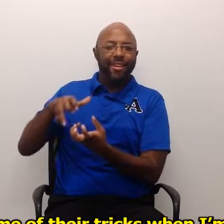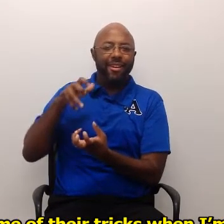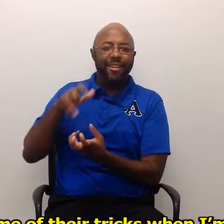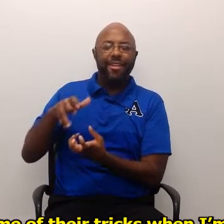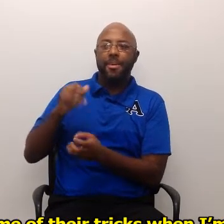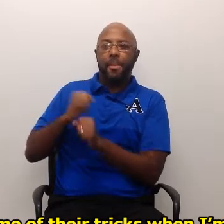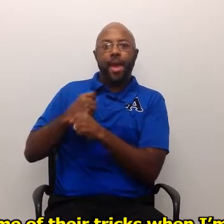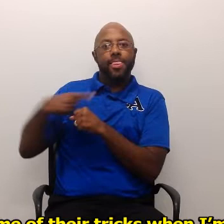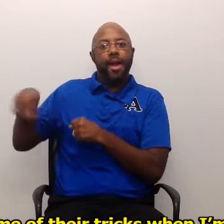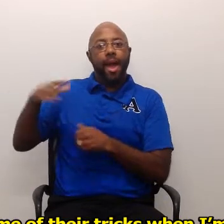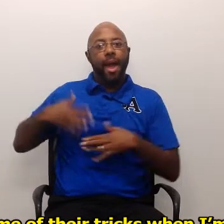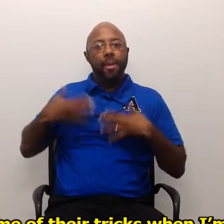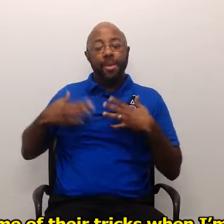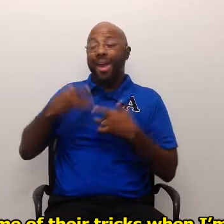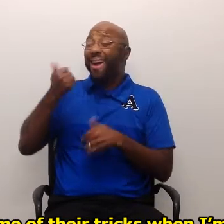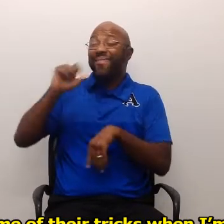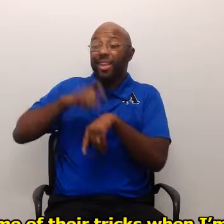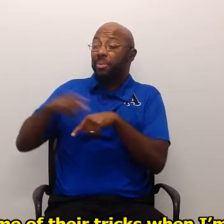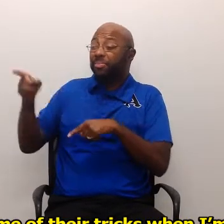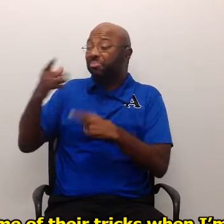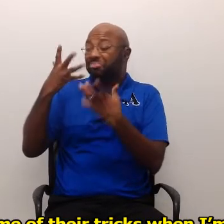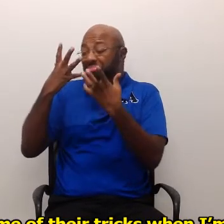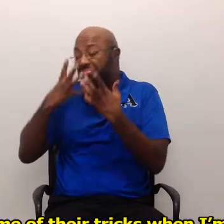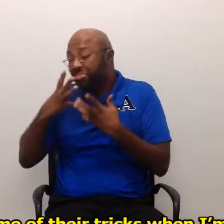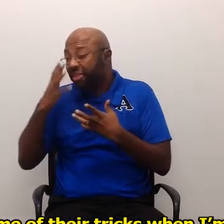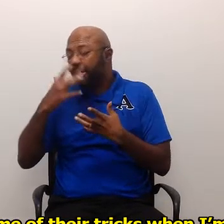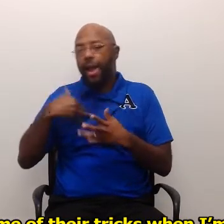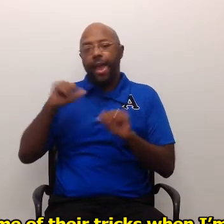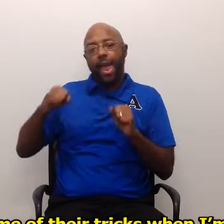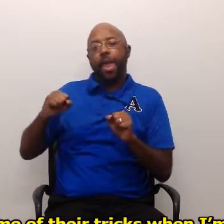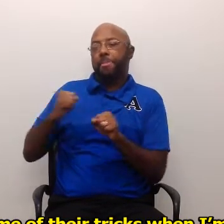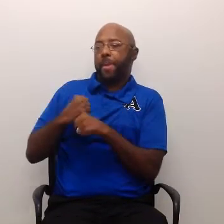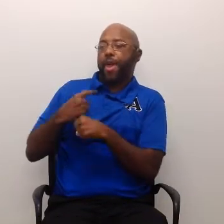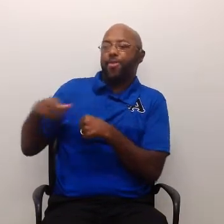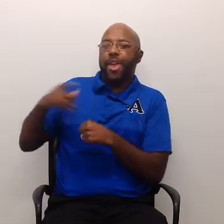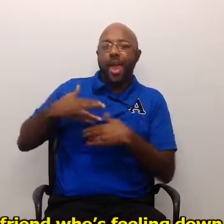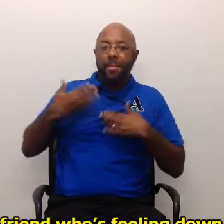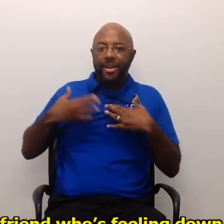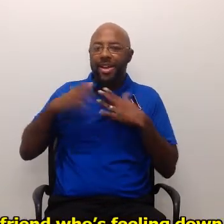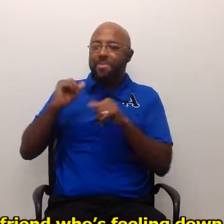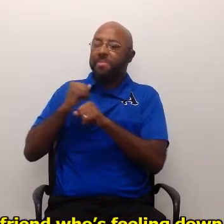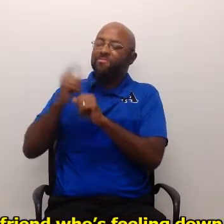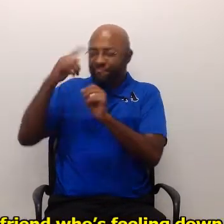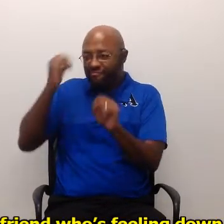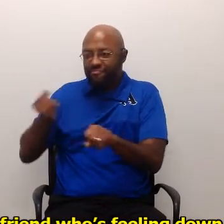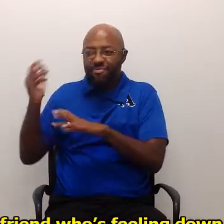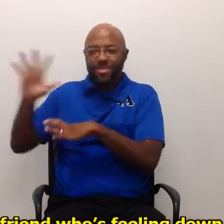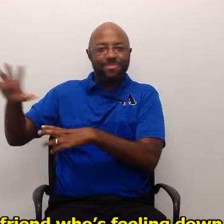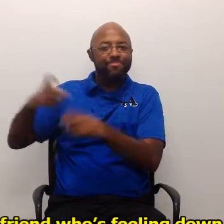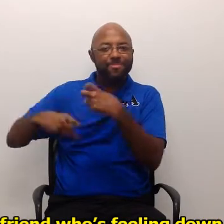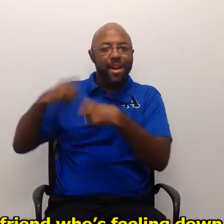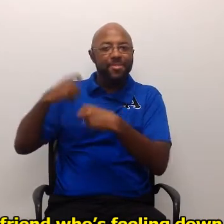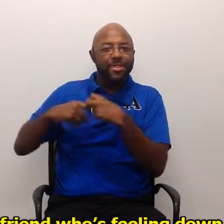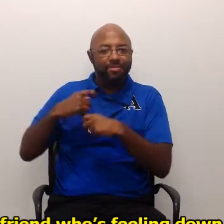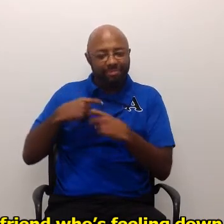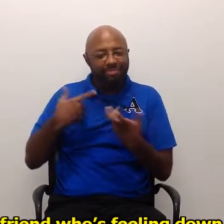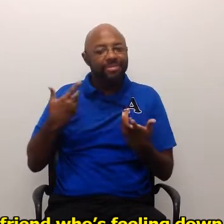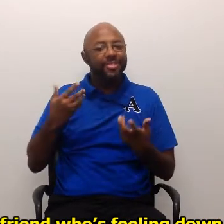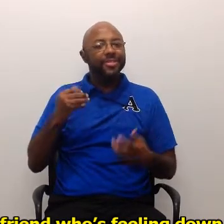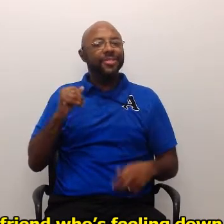tricks when I'm talking to some deaf friends to make them laugh and to make them happy. Anytime I have a friend who's feeling down, I like to make